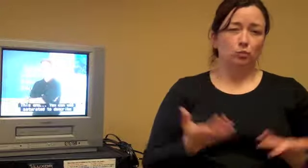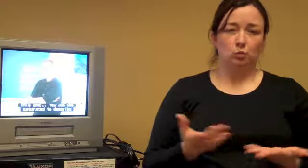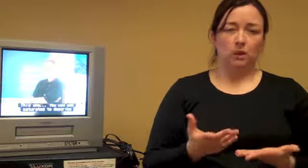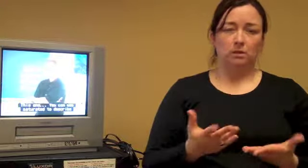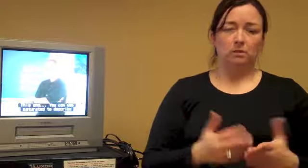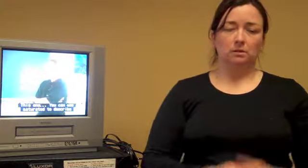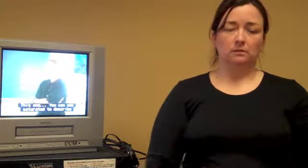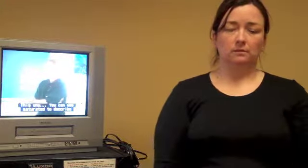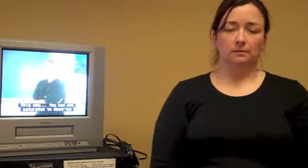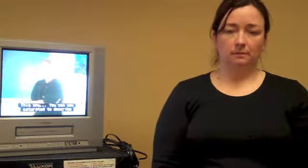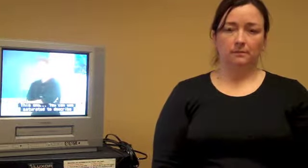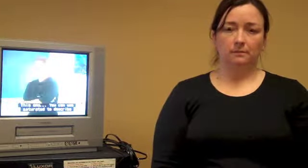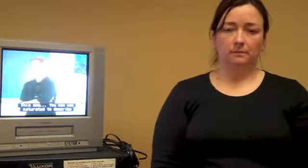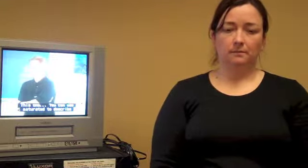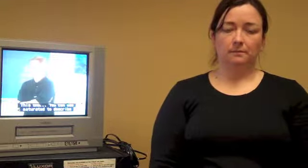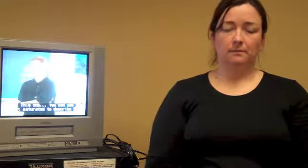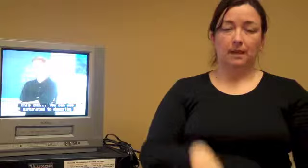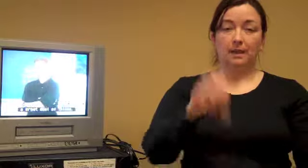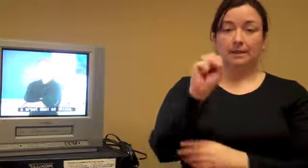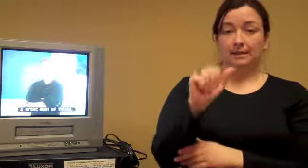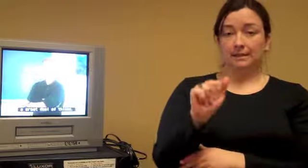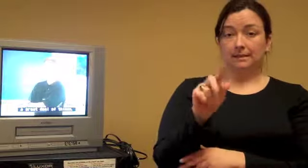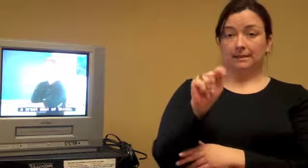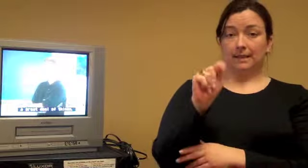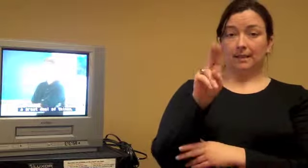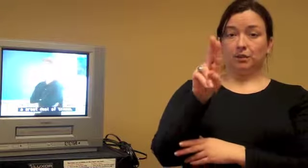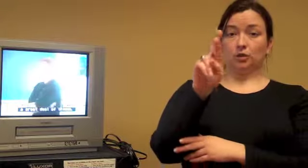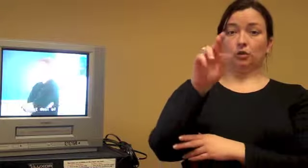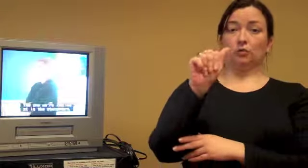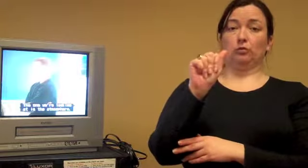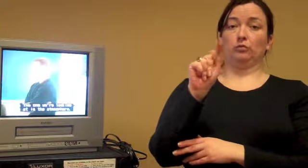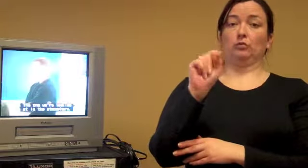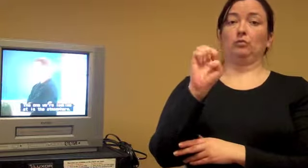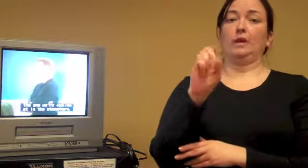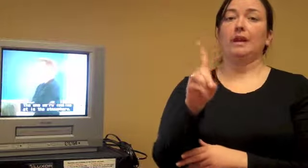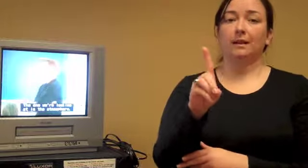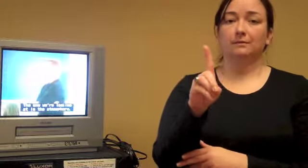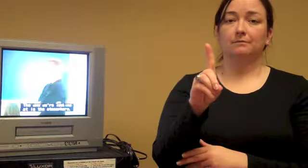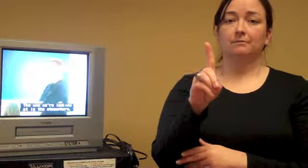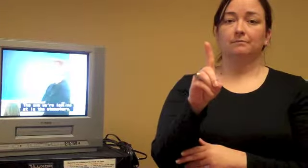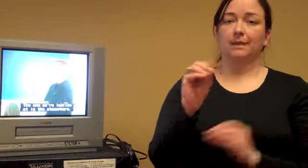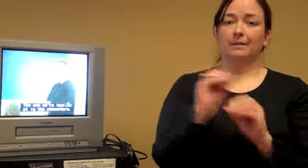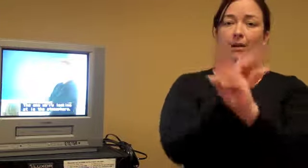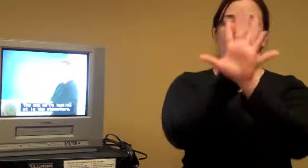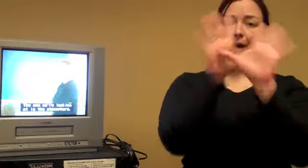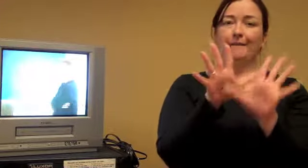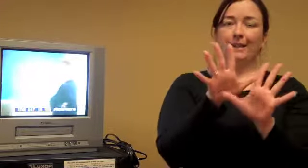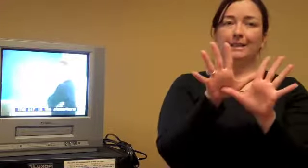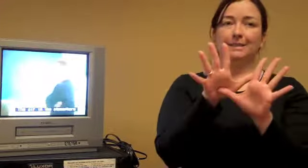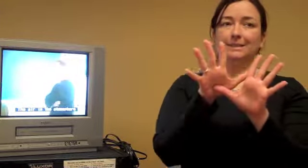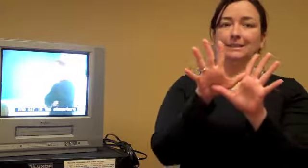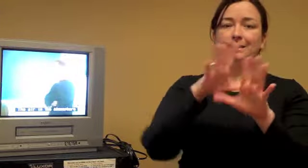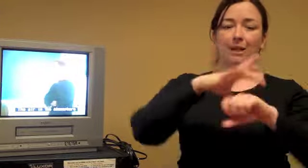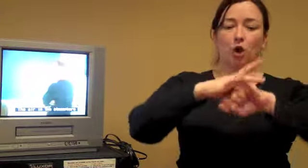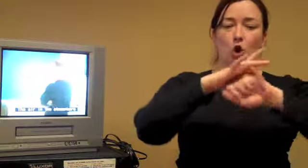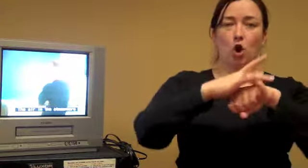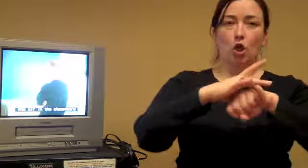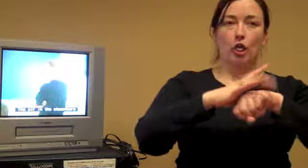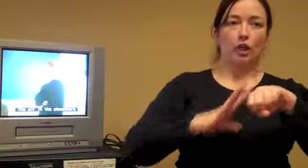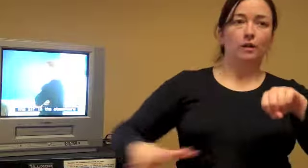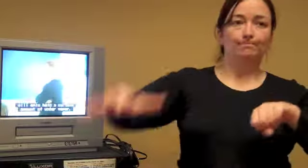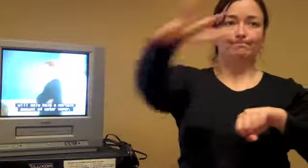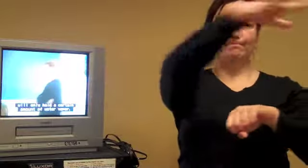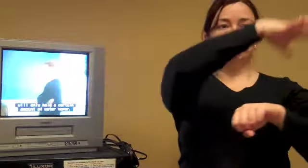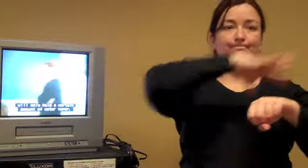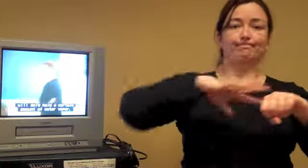This one, you can use saturated to describe a great deal of things. The one we're looking at is the atmosphere. The air in the